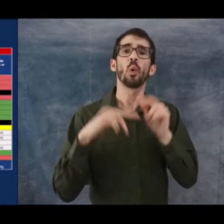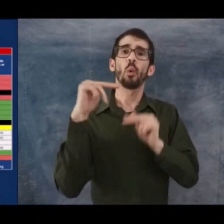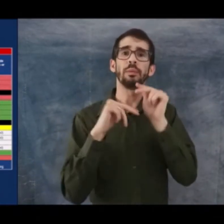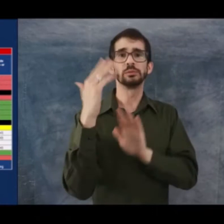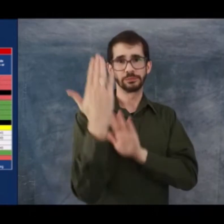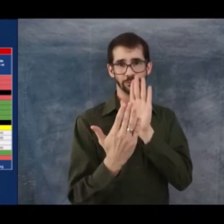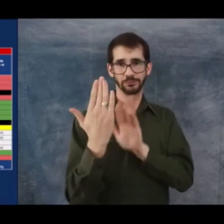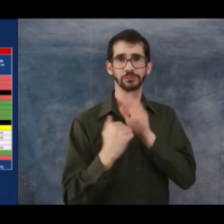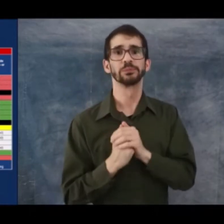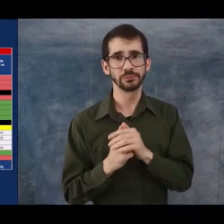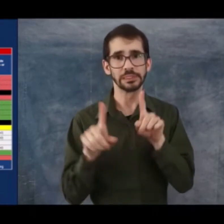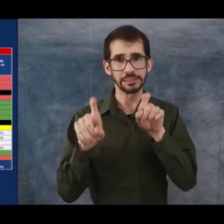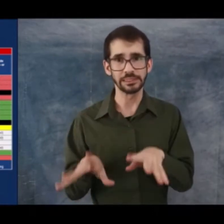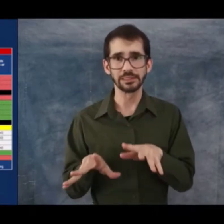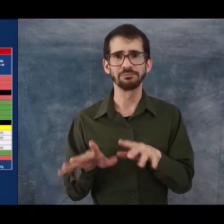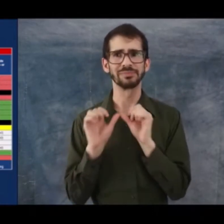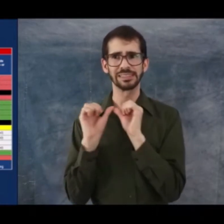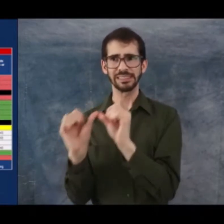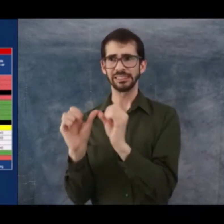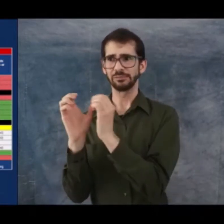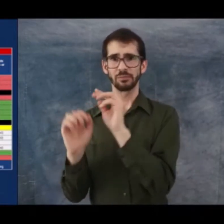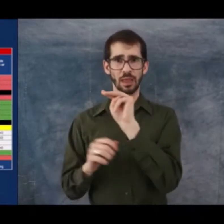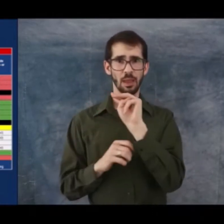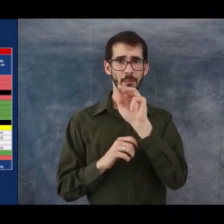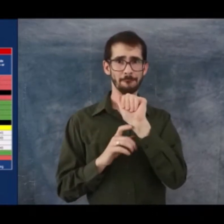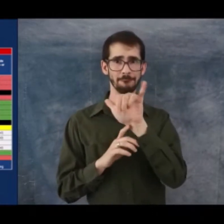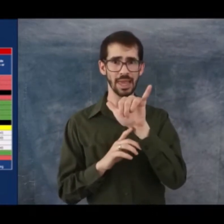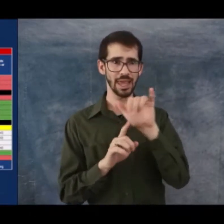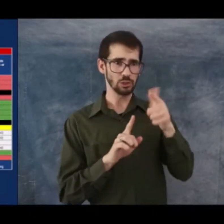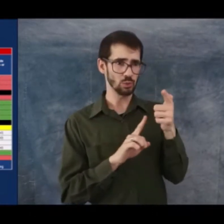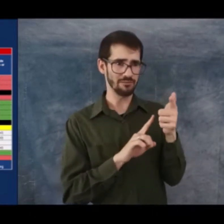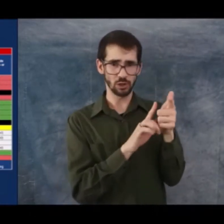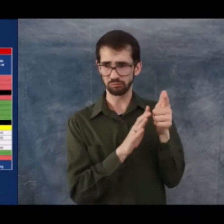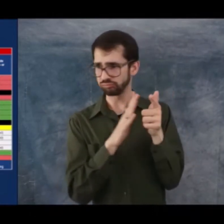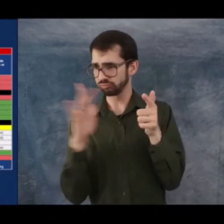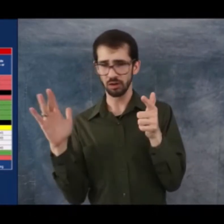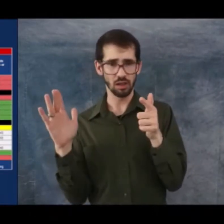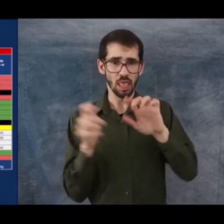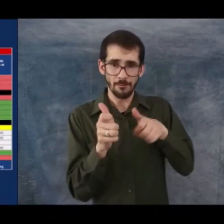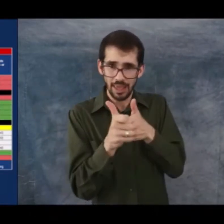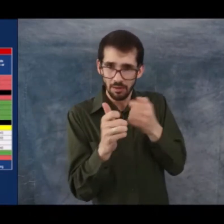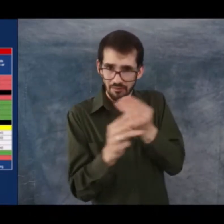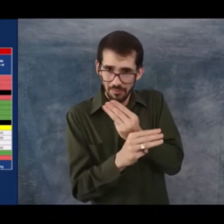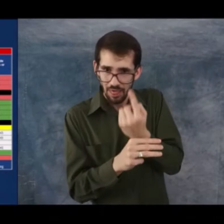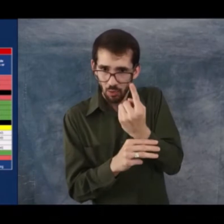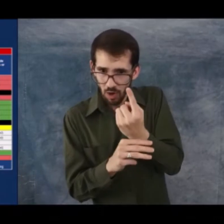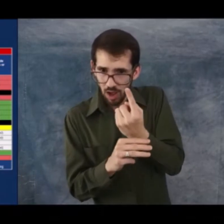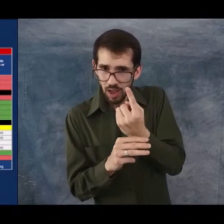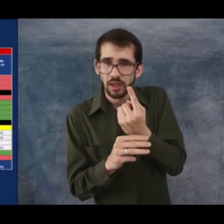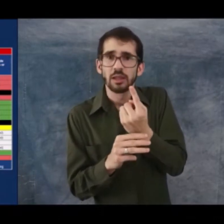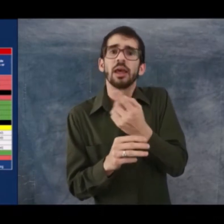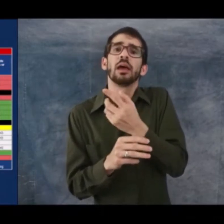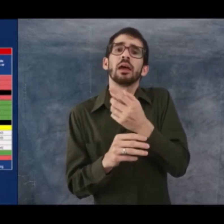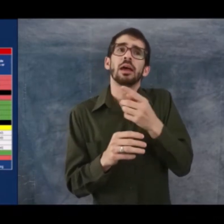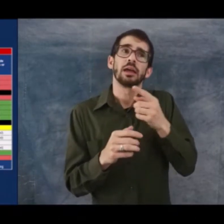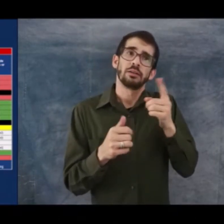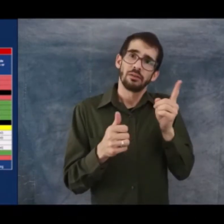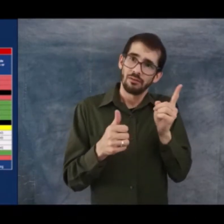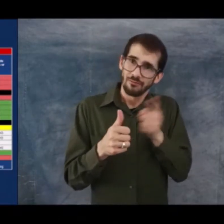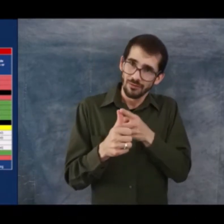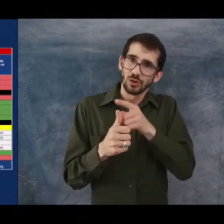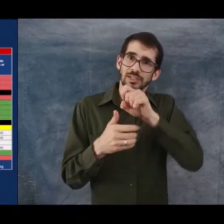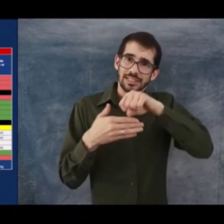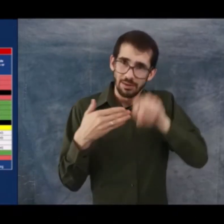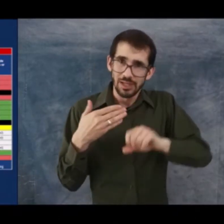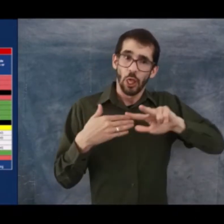testing. This continues for May 21st with makeups for Math 1 and first semester, third period CTE assessments, and